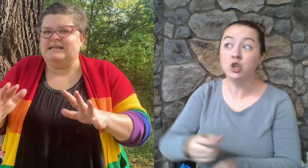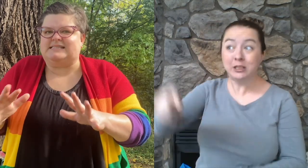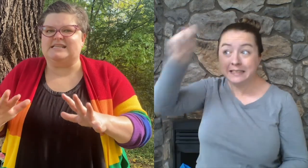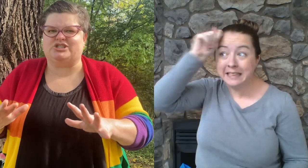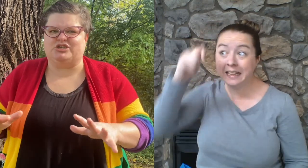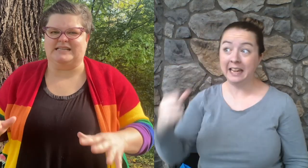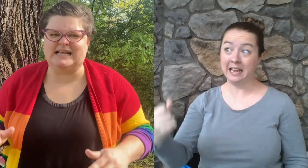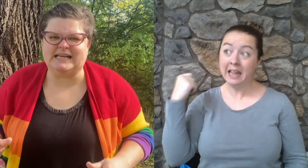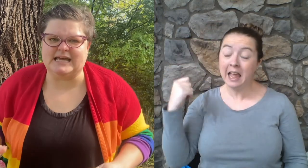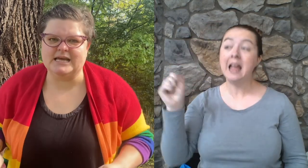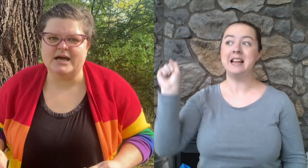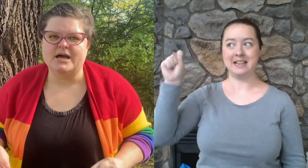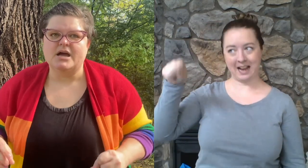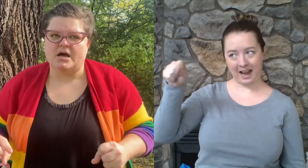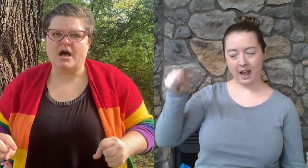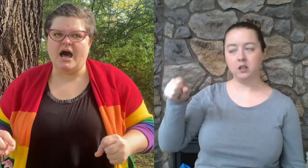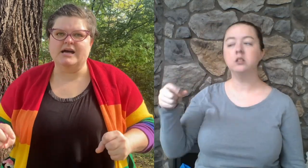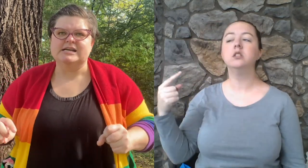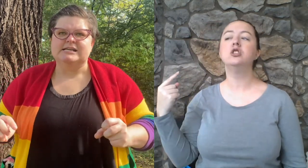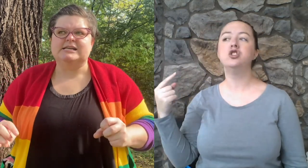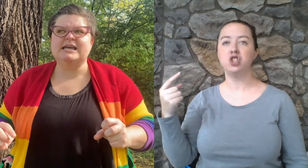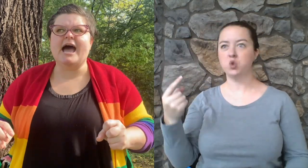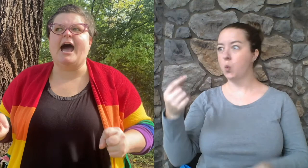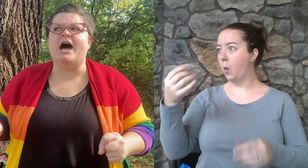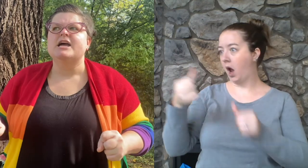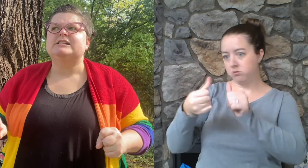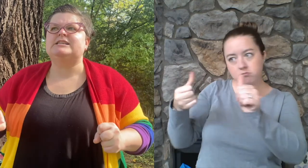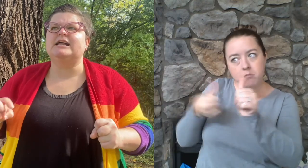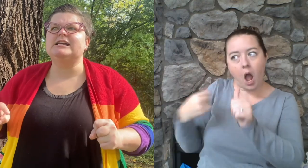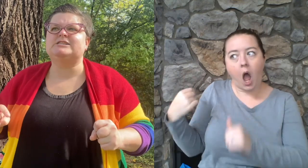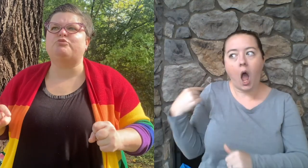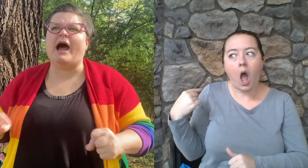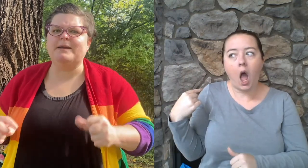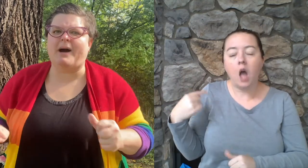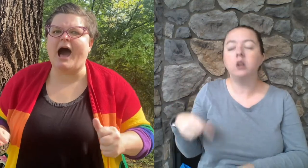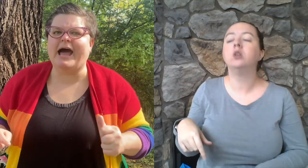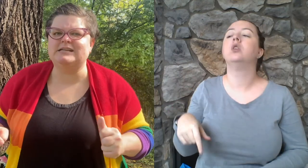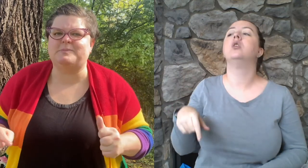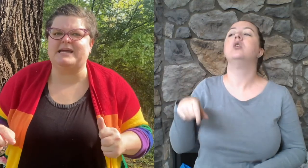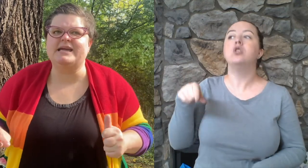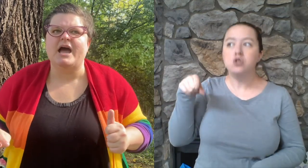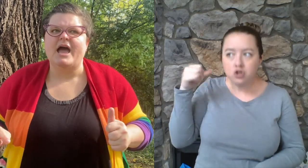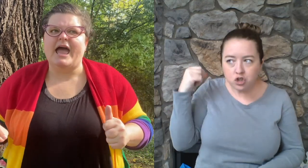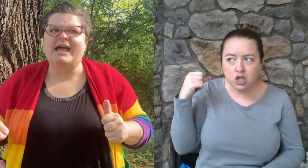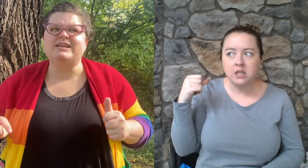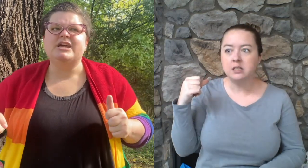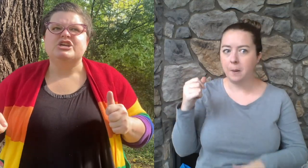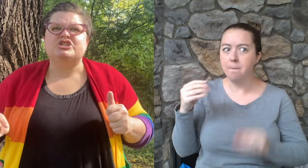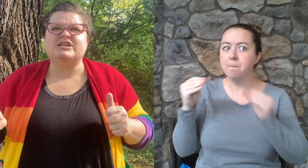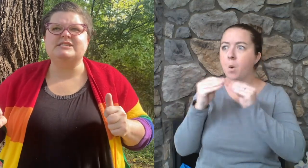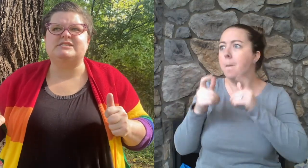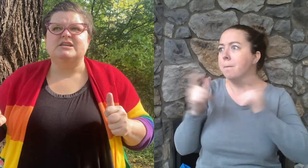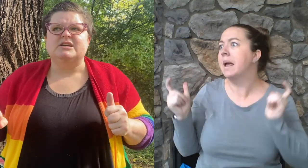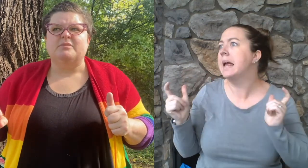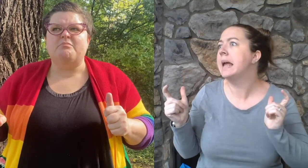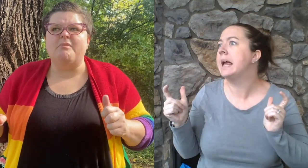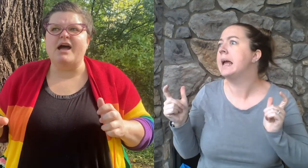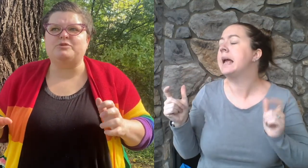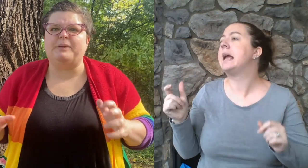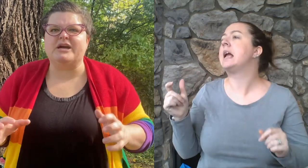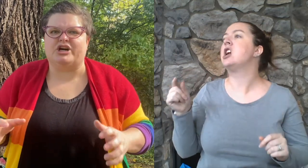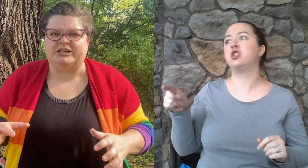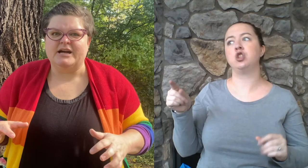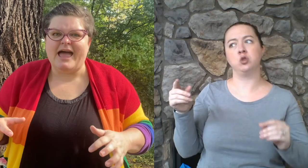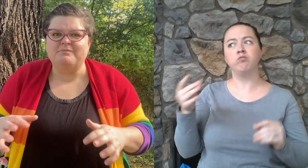my sister Tilly. Yeah, Tilly's right behind me, and she's